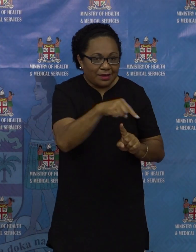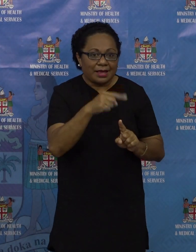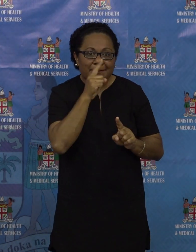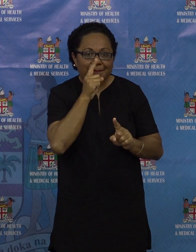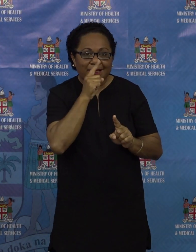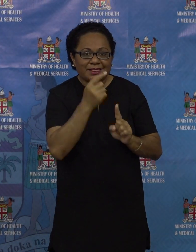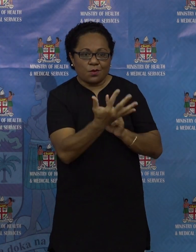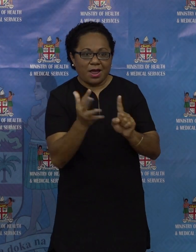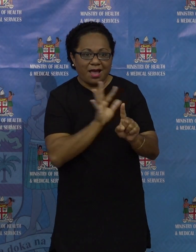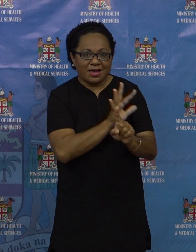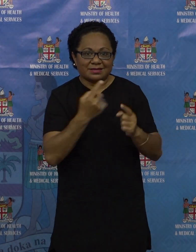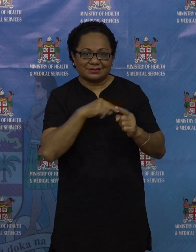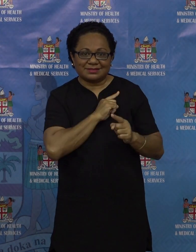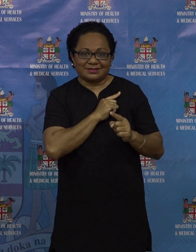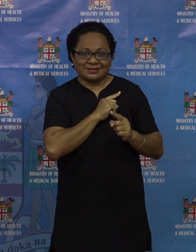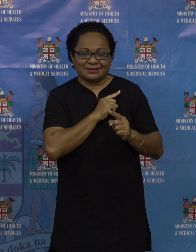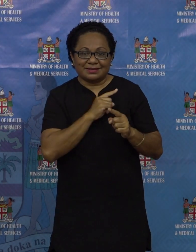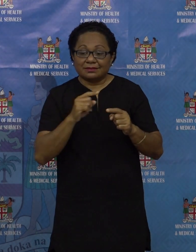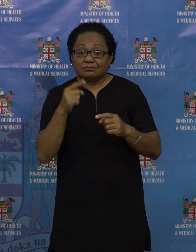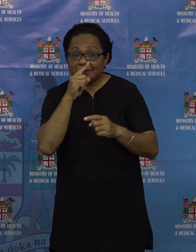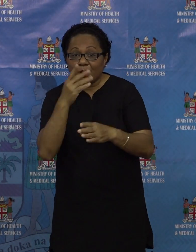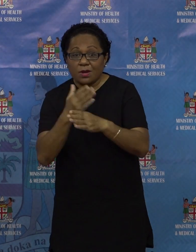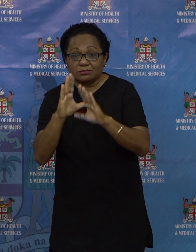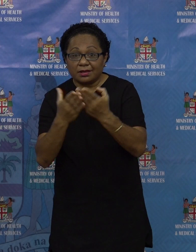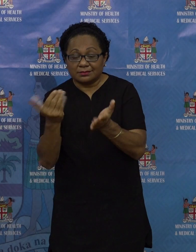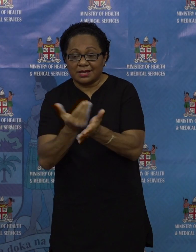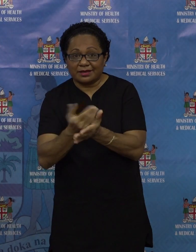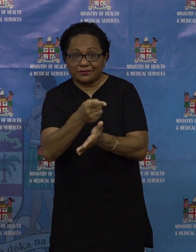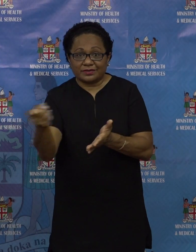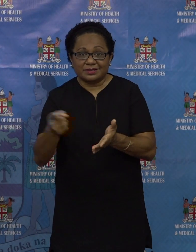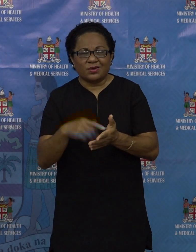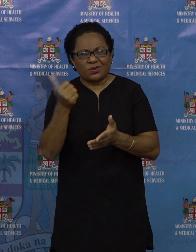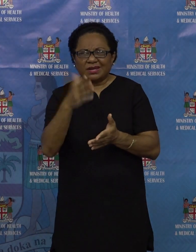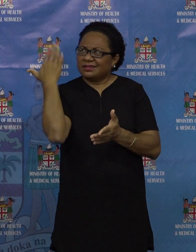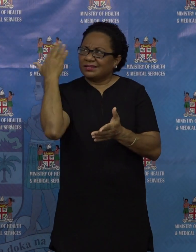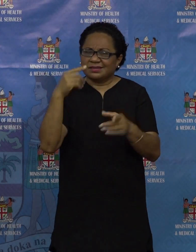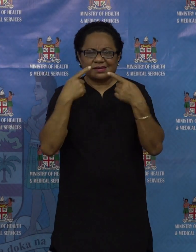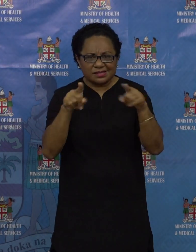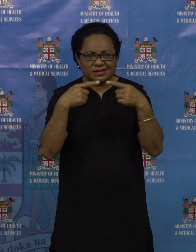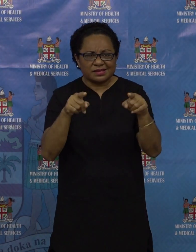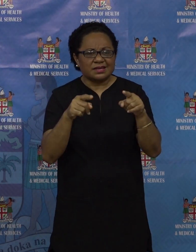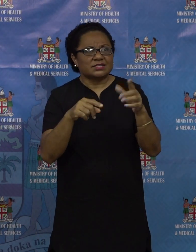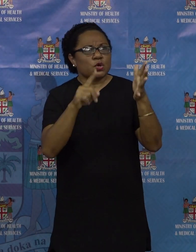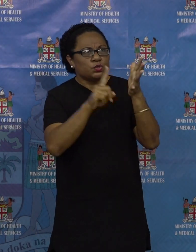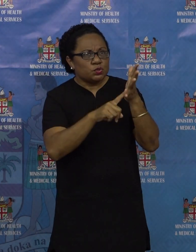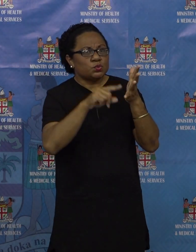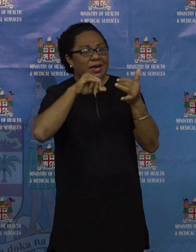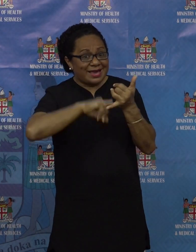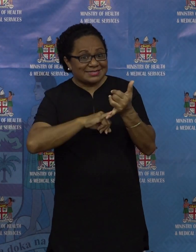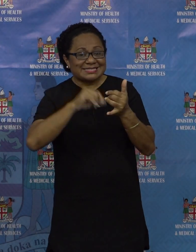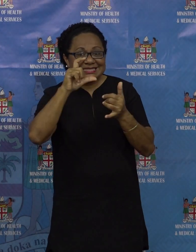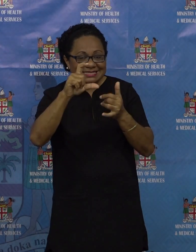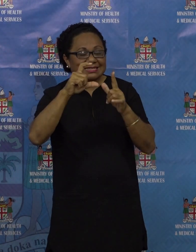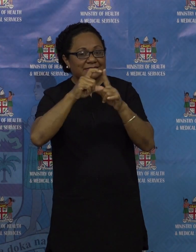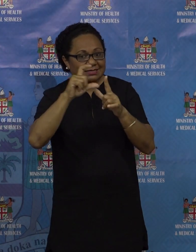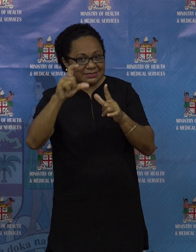customers. The clear message that is reverberating from renowned health institutions such as the US CDC and others,